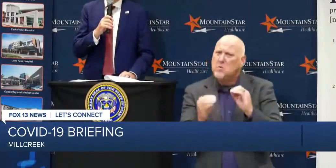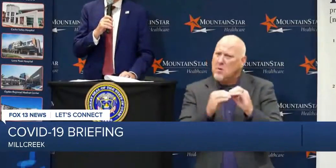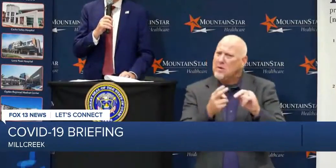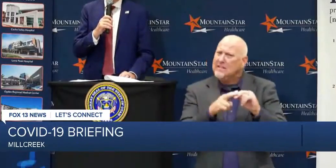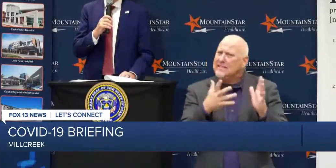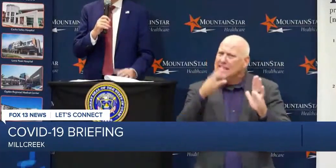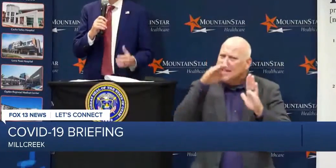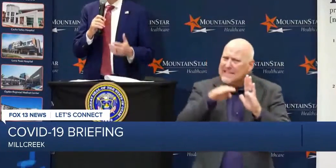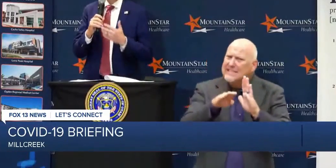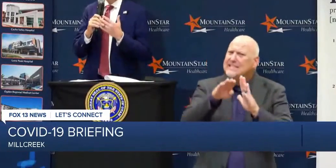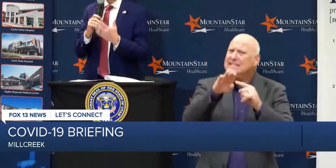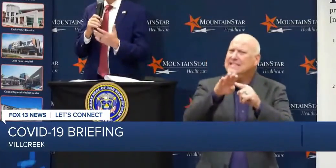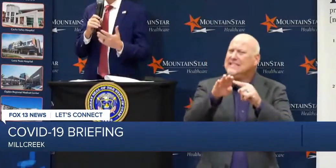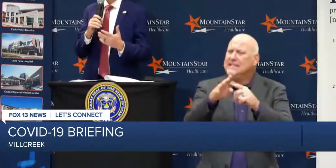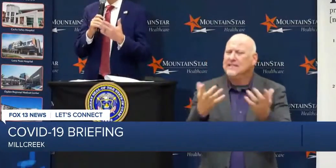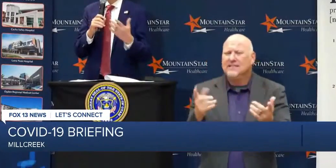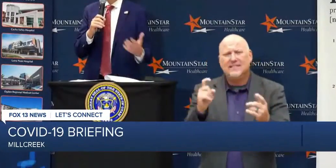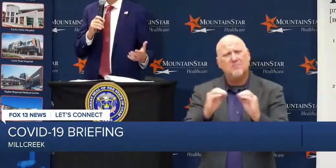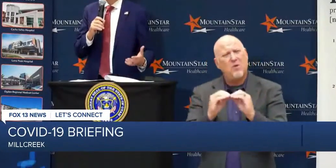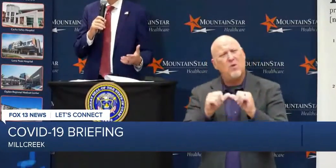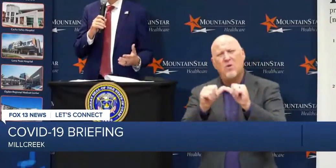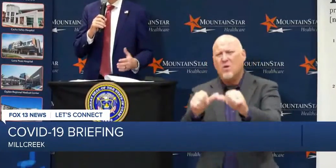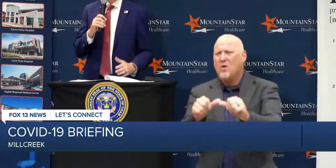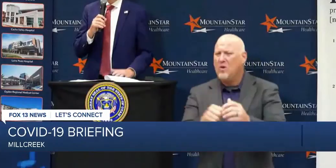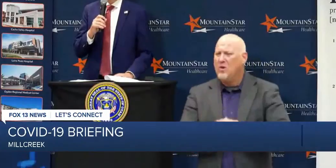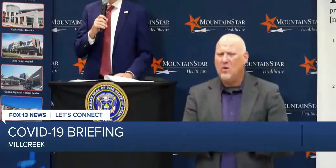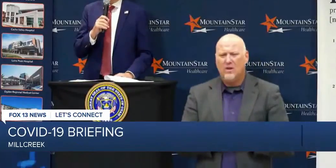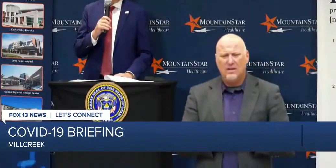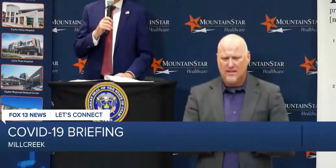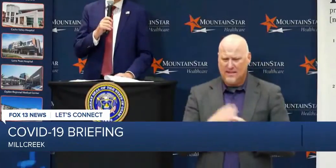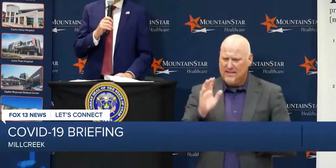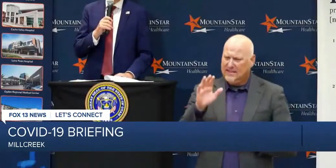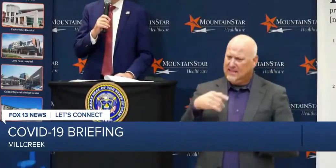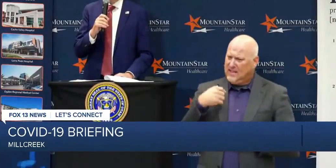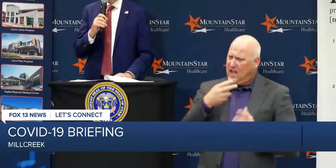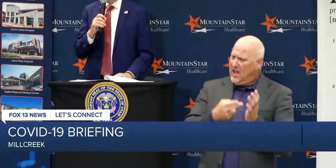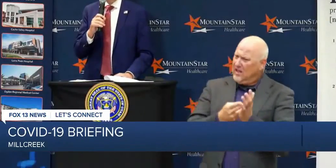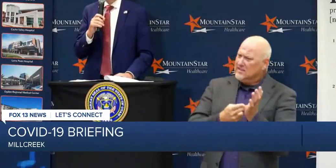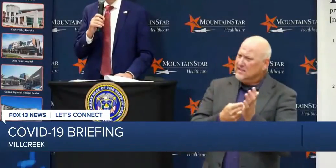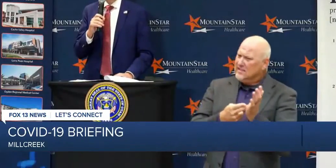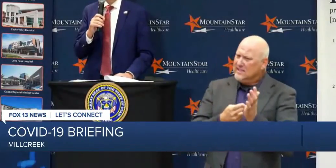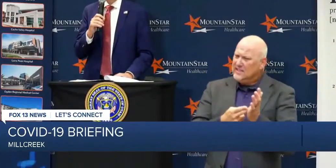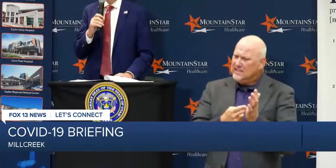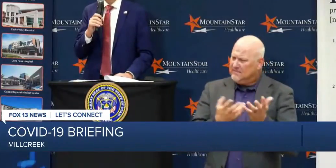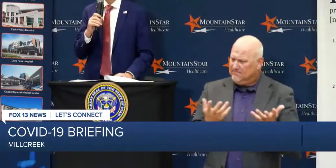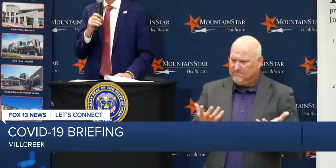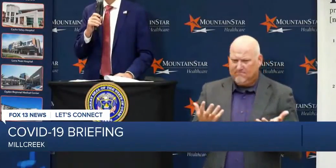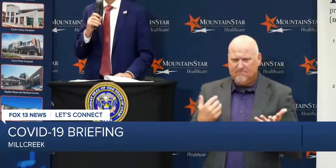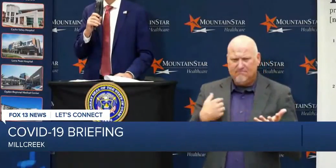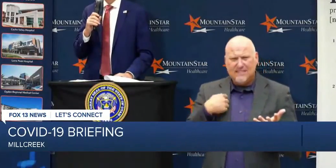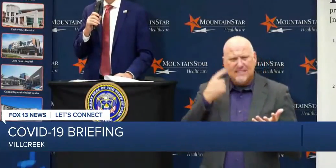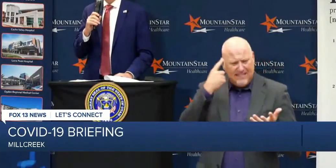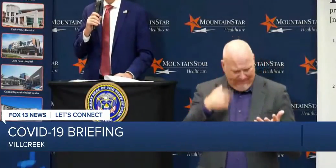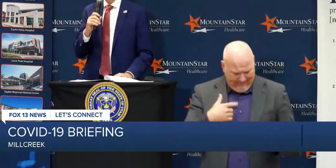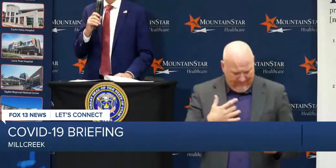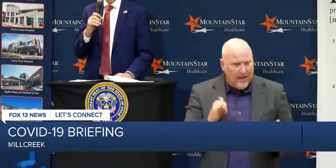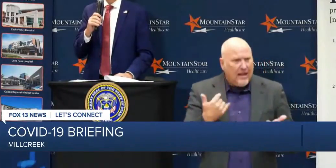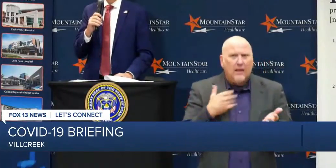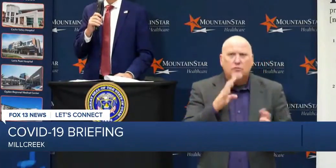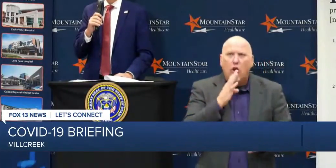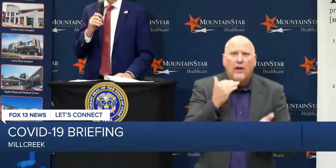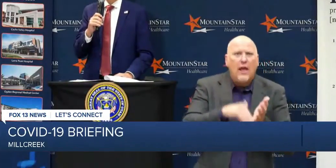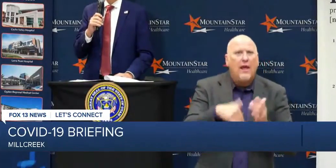And I thought a lot about what I could say to help people and encourage people to get vaccinated.